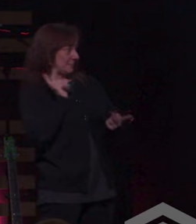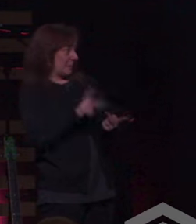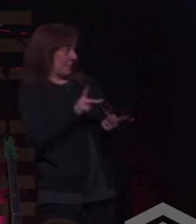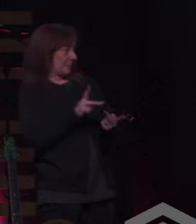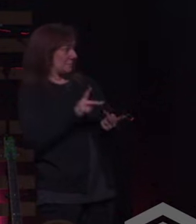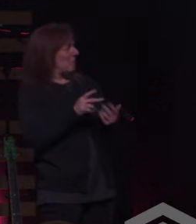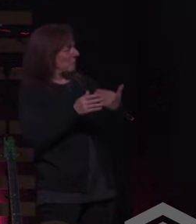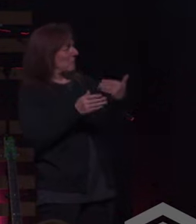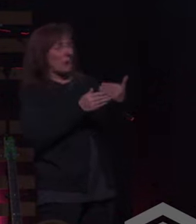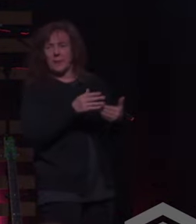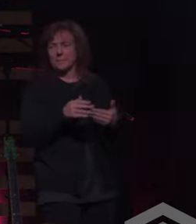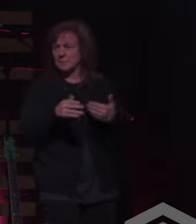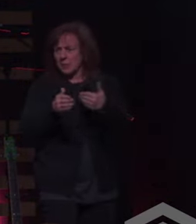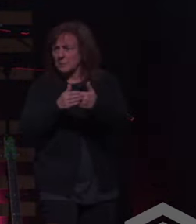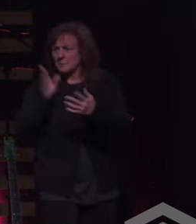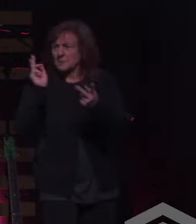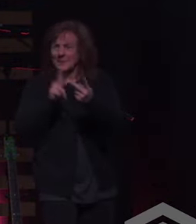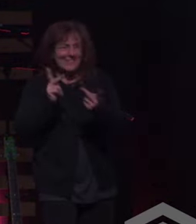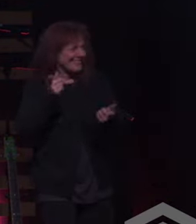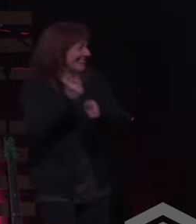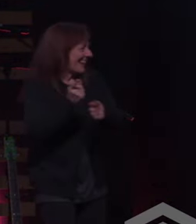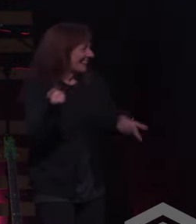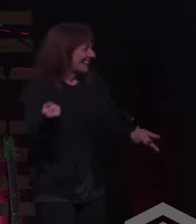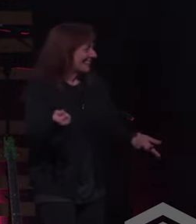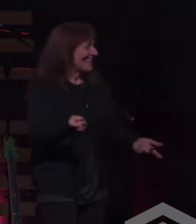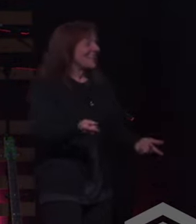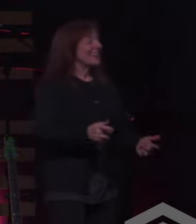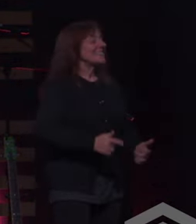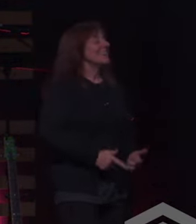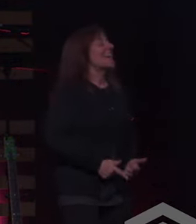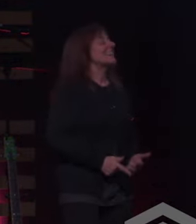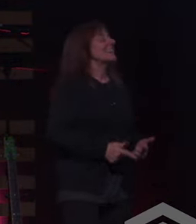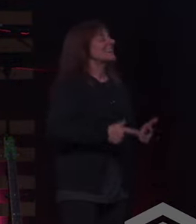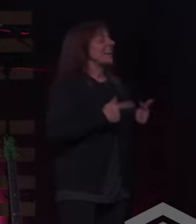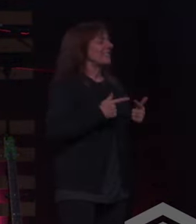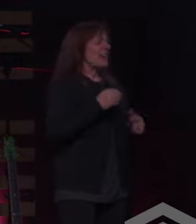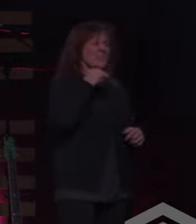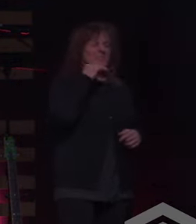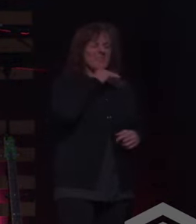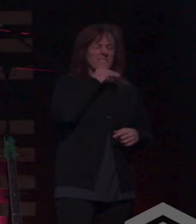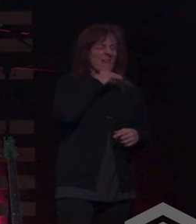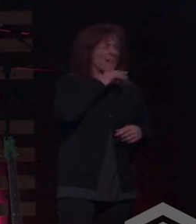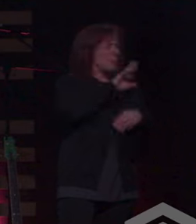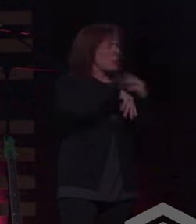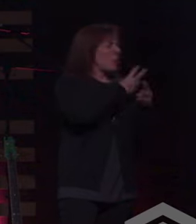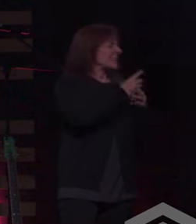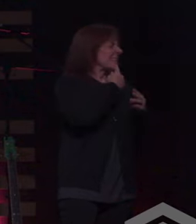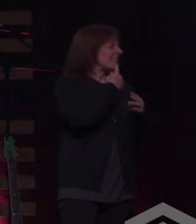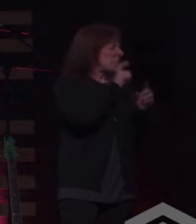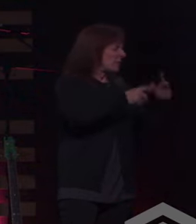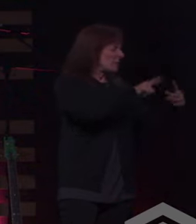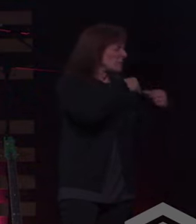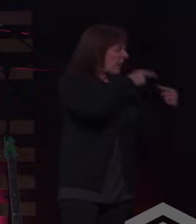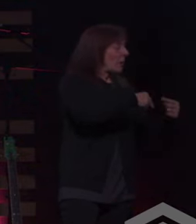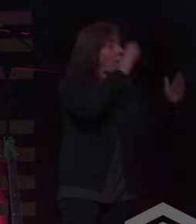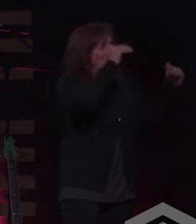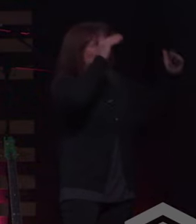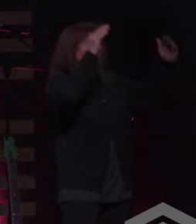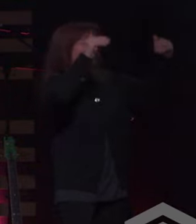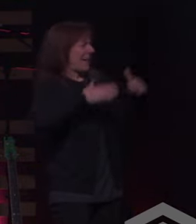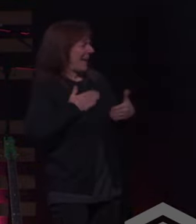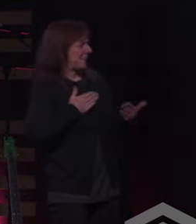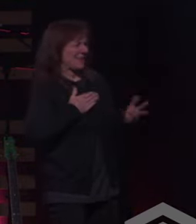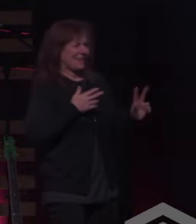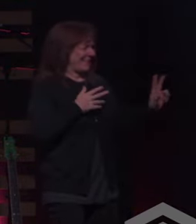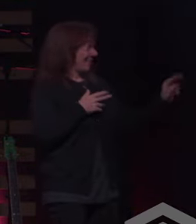near perfect. I'm okay with saying that. Because it is a lie from the world that you have to struggle through this and hope that you can be happy. My favorite thing to